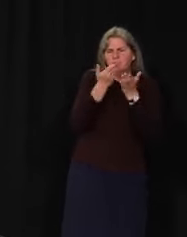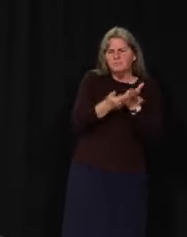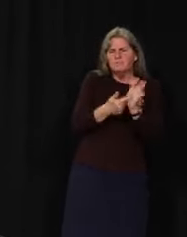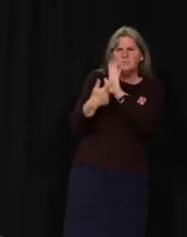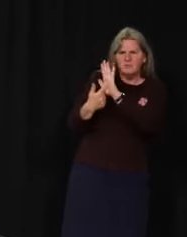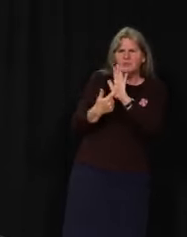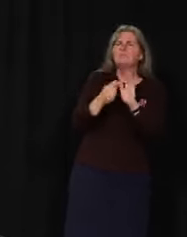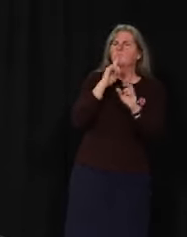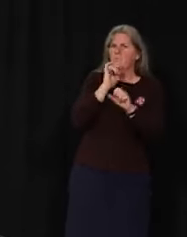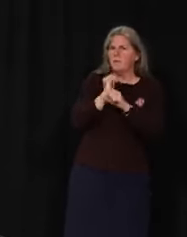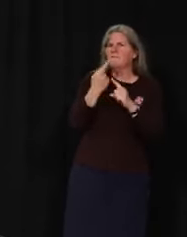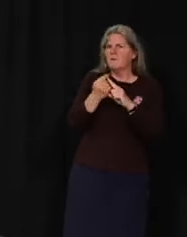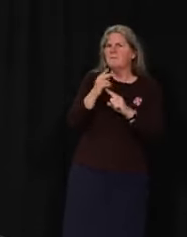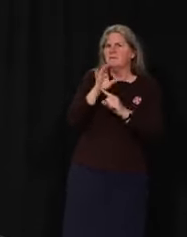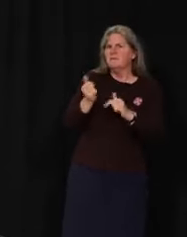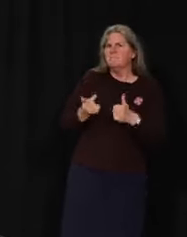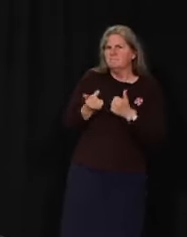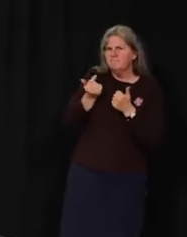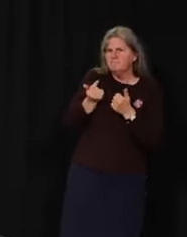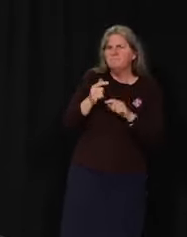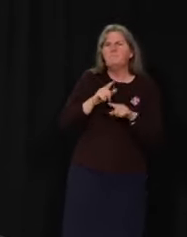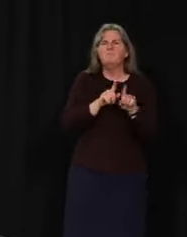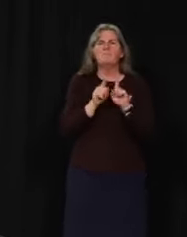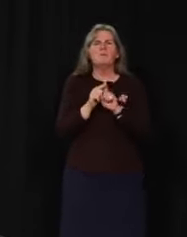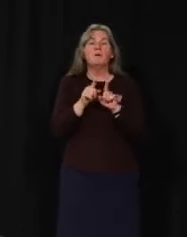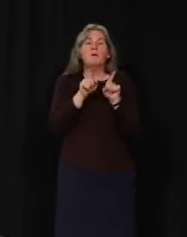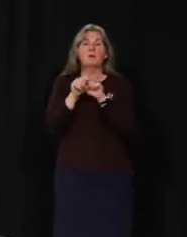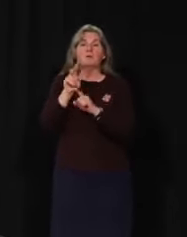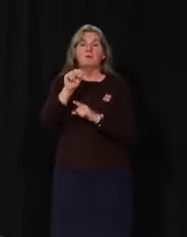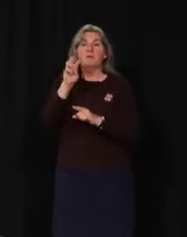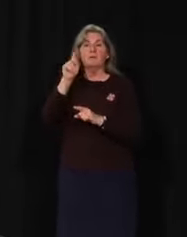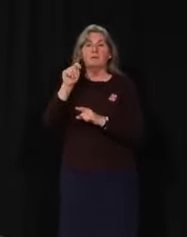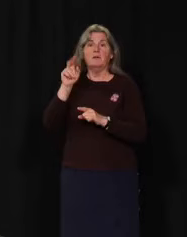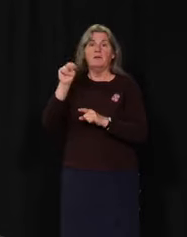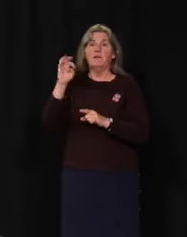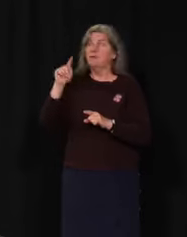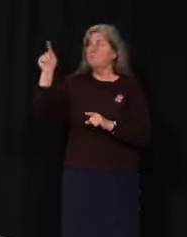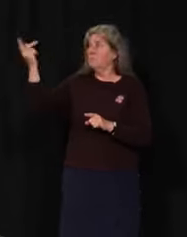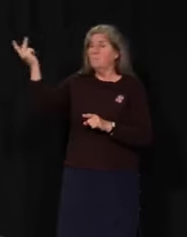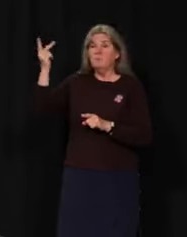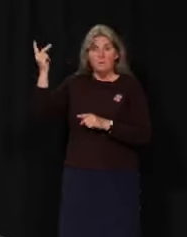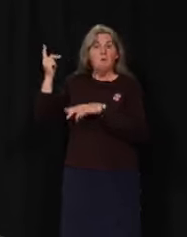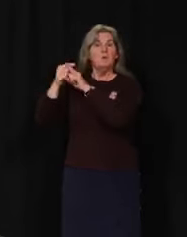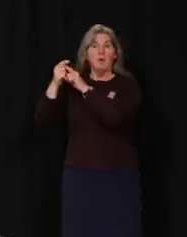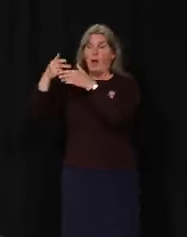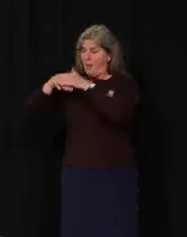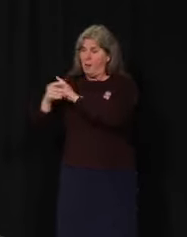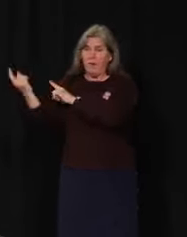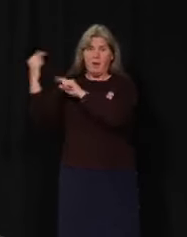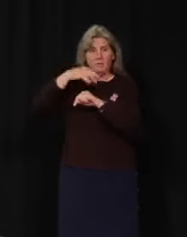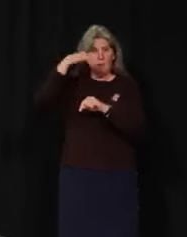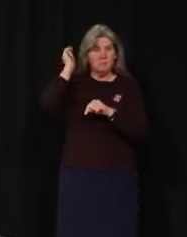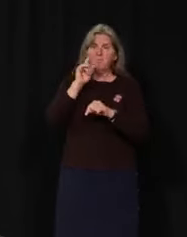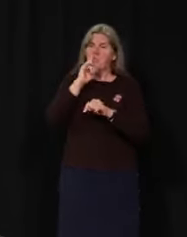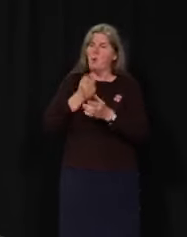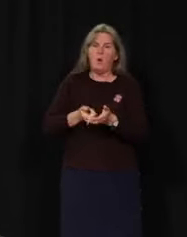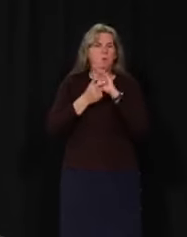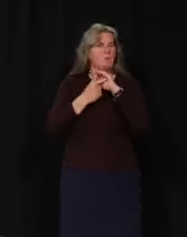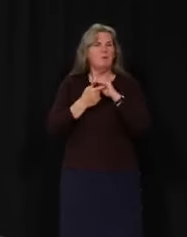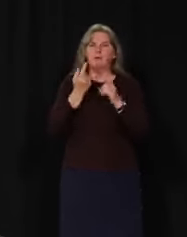documentation. Additionally, residents of the Northwest Territories and Nunavut will also be allowed to enter the Yukon without the need